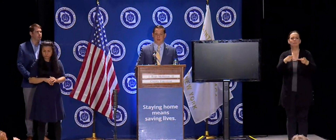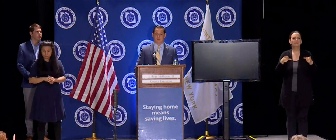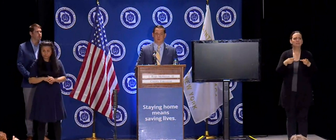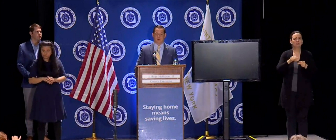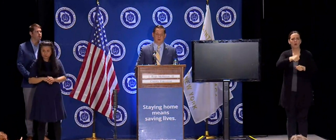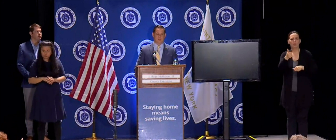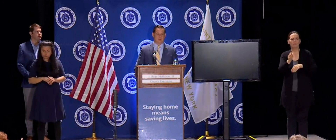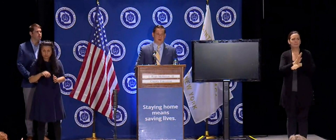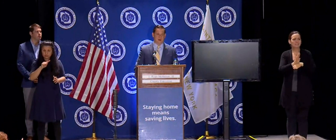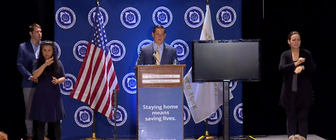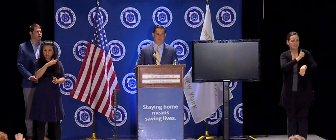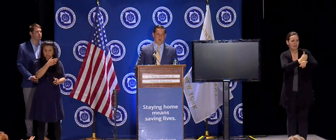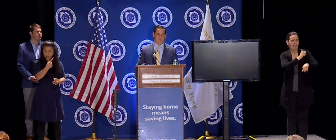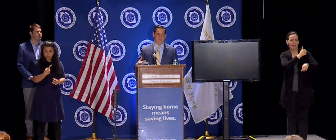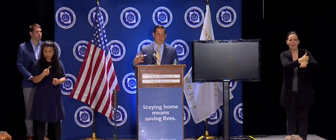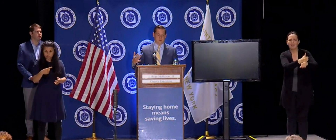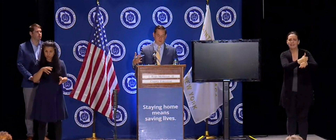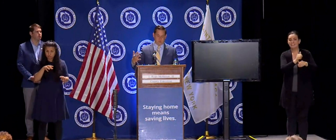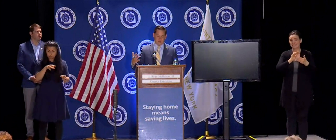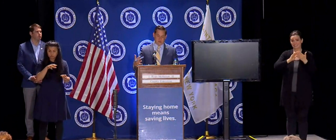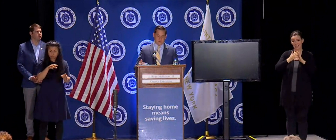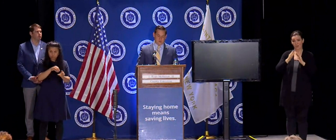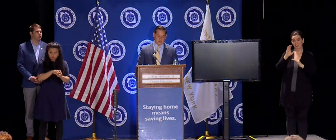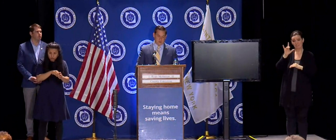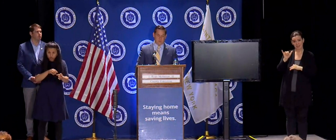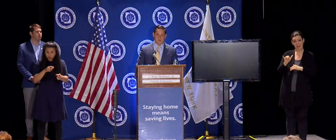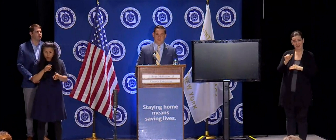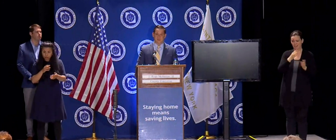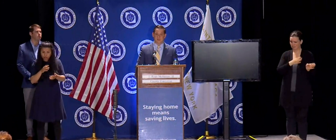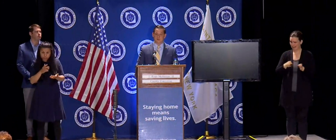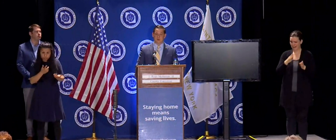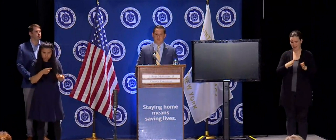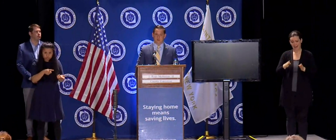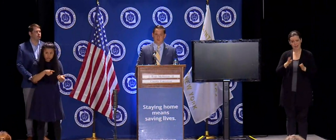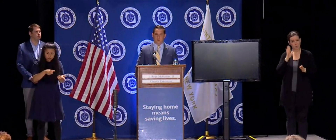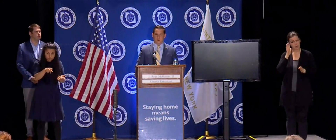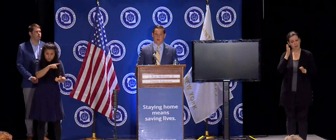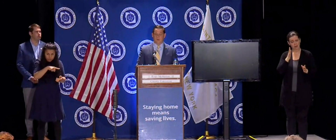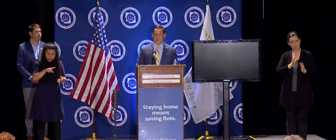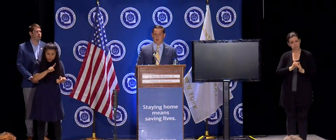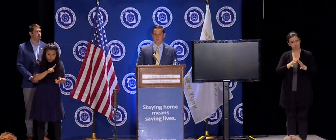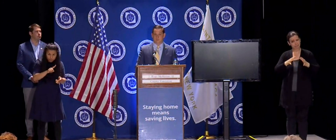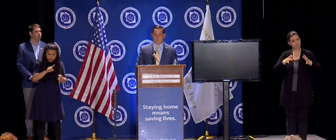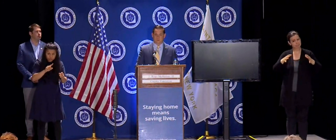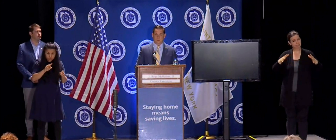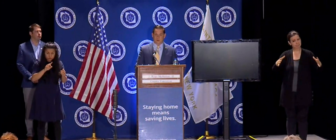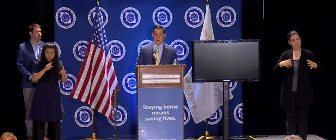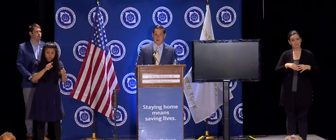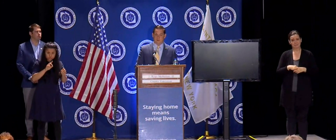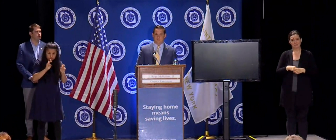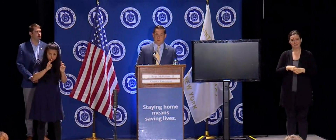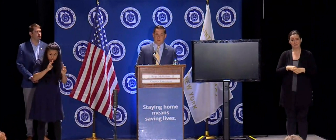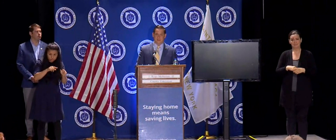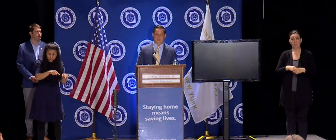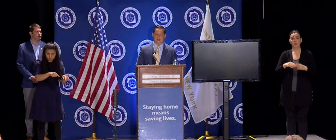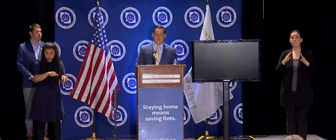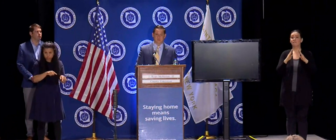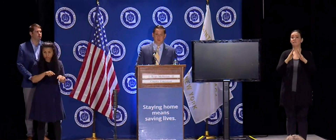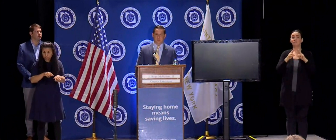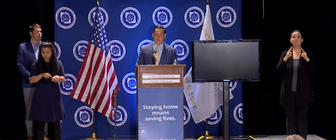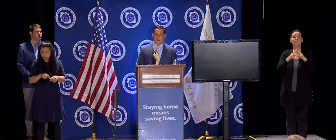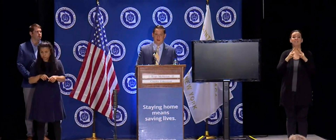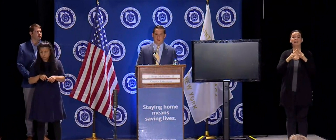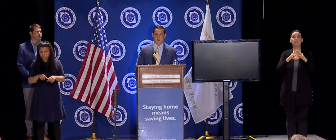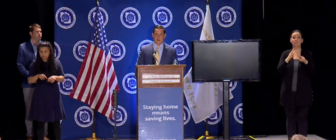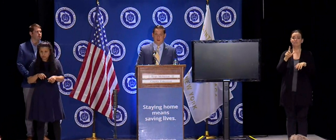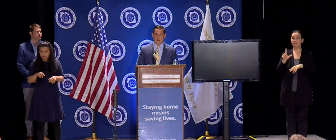planning grant as well to help with some of this. But certainly the businesses in the Village of Liverpool are going to do well. You're going to have at least 1,000